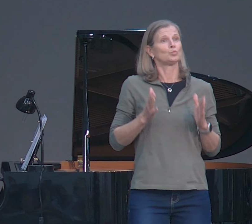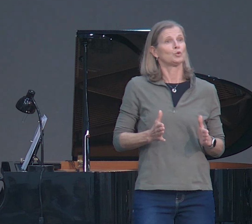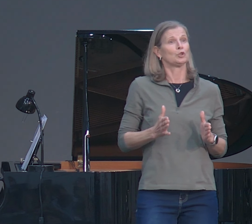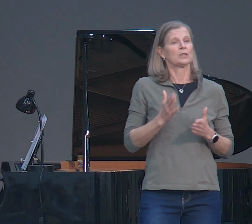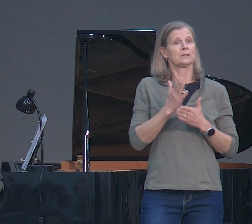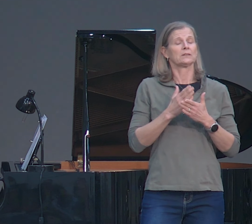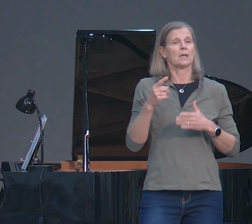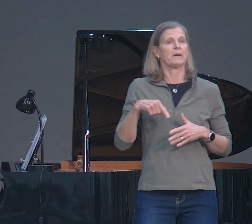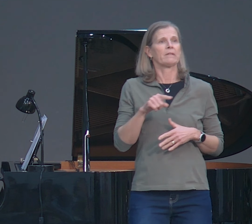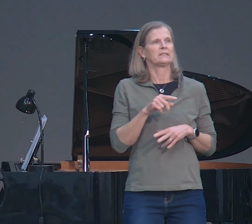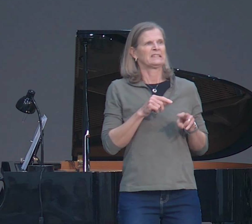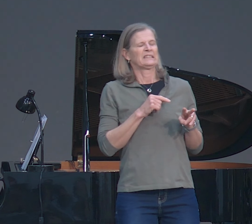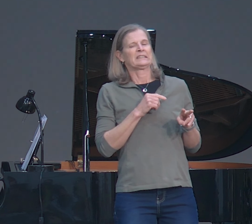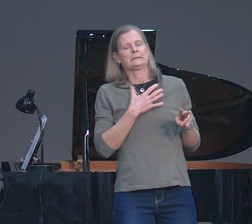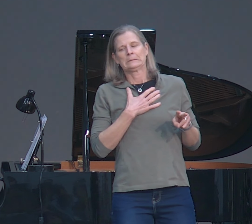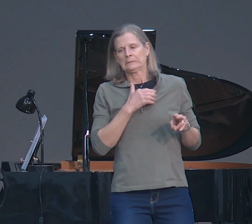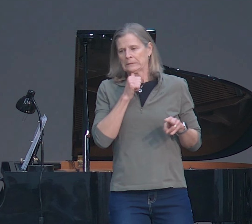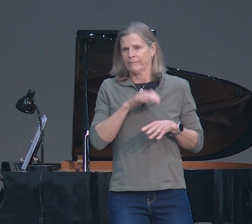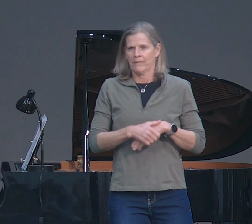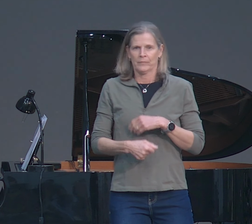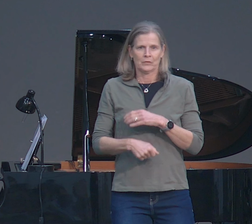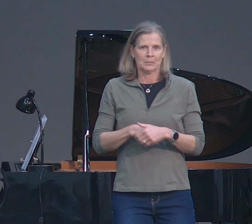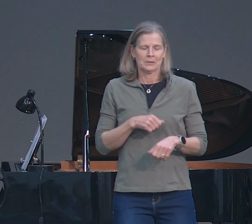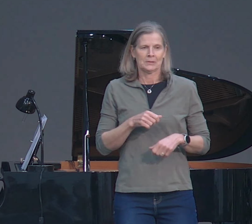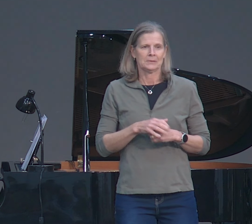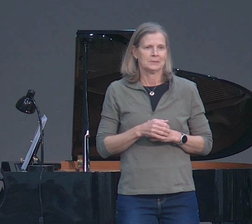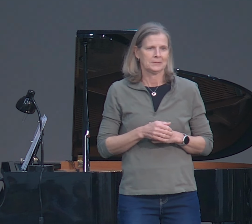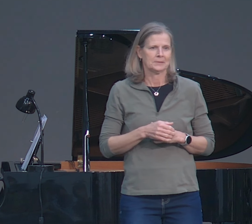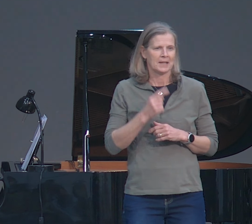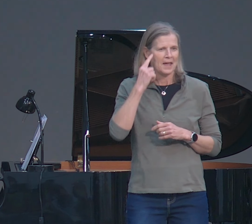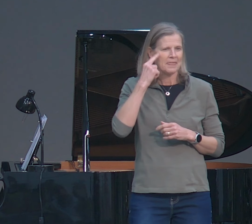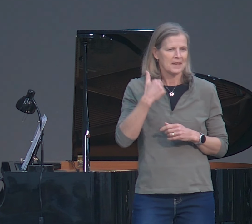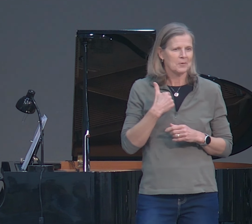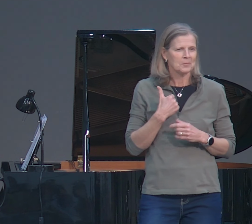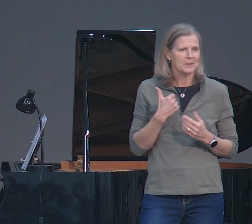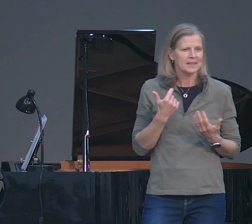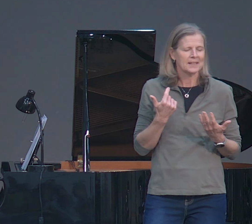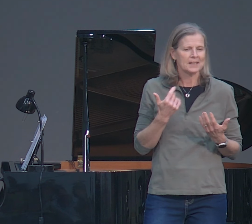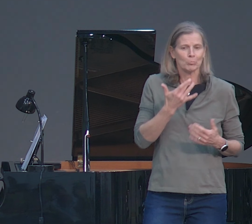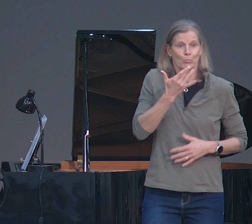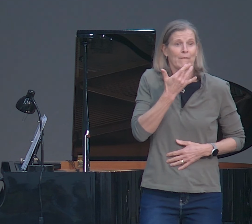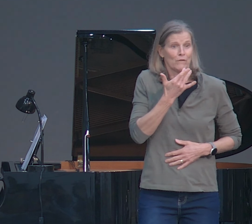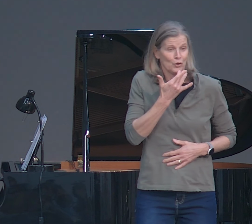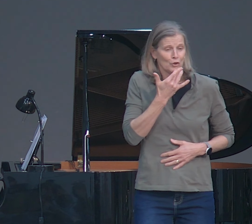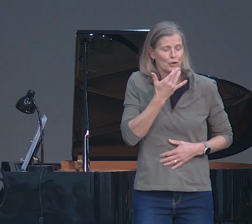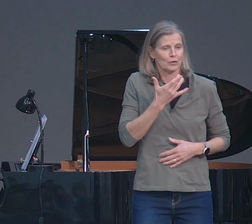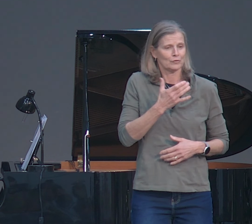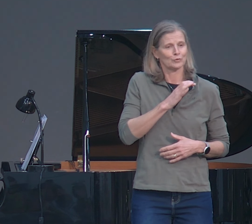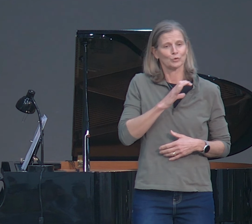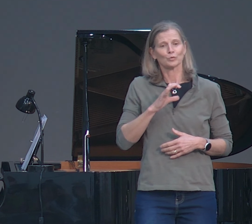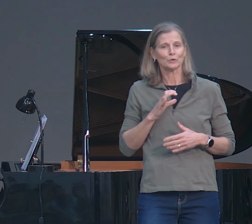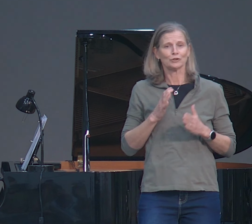at. It's uncomfortable. I think we prefer a Christianity